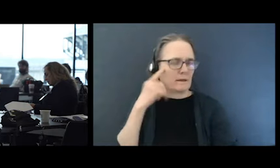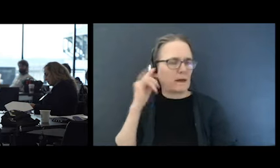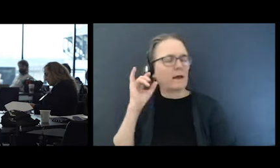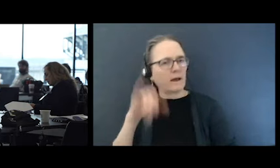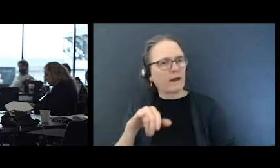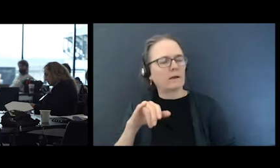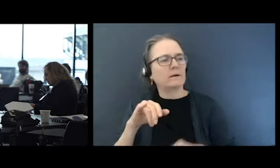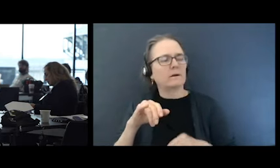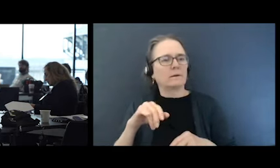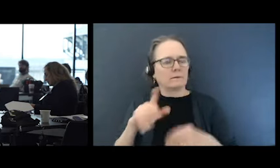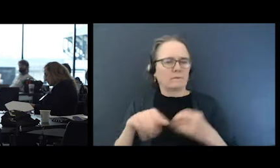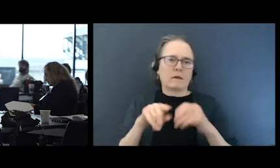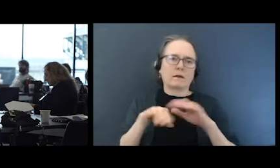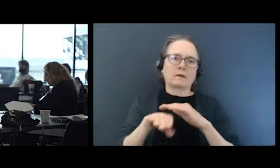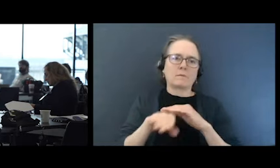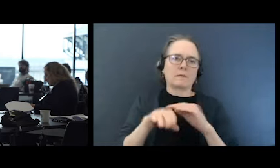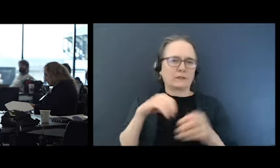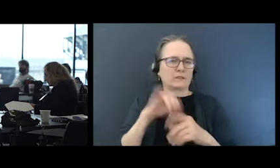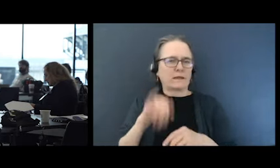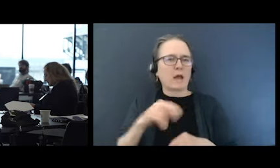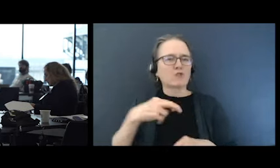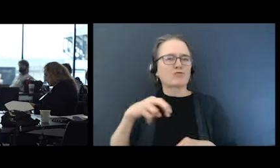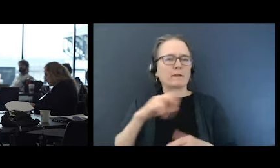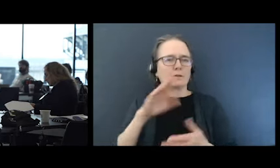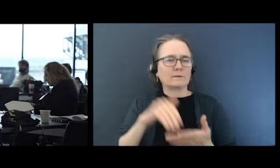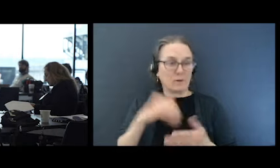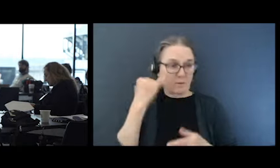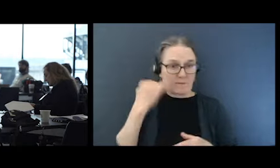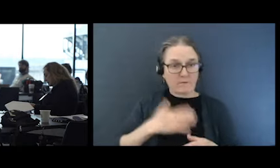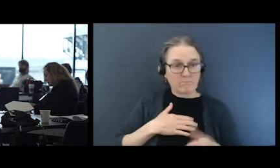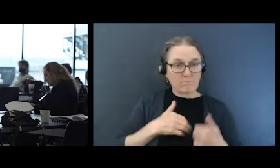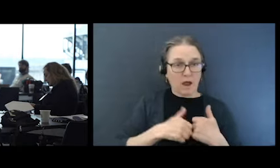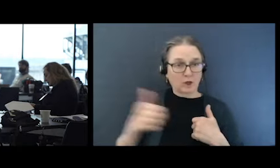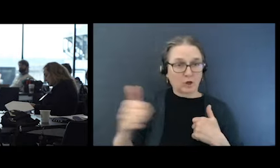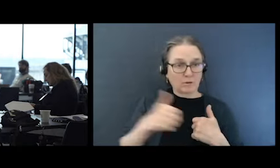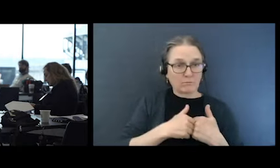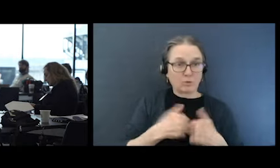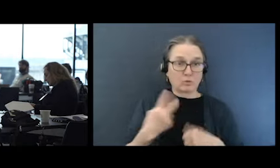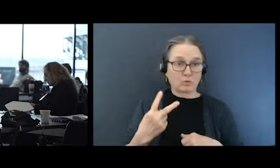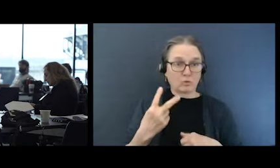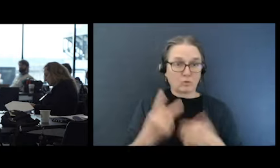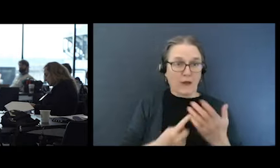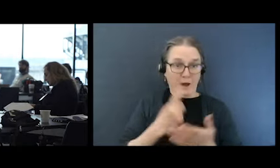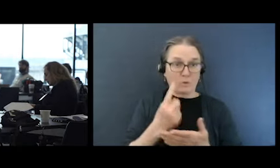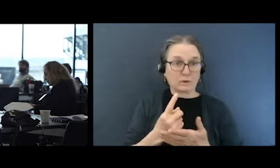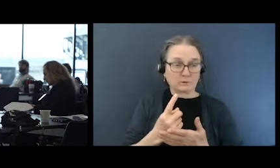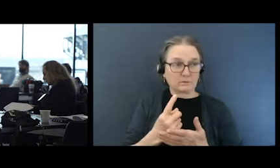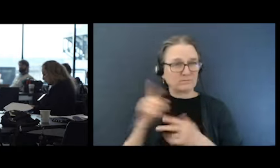centers, because if a commute is 2 hours, that's comparable to a flight. So